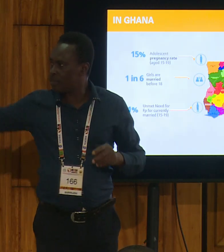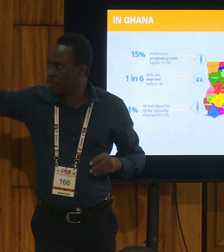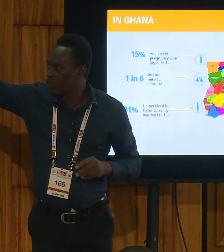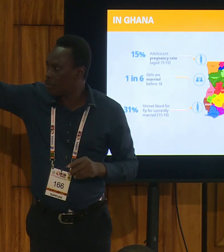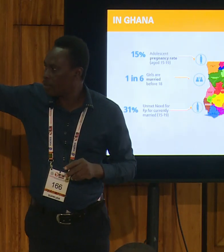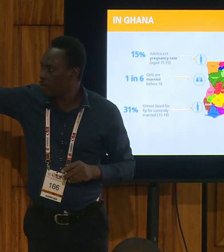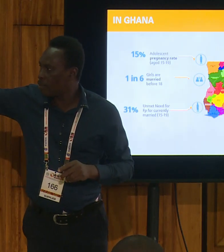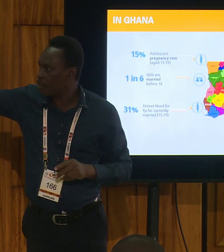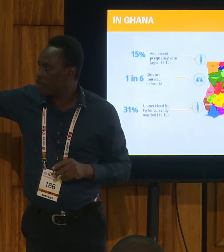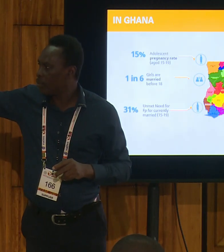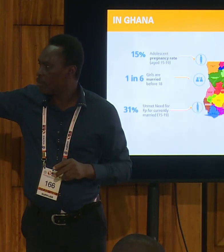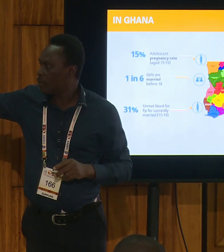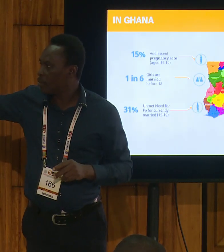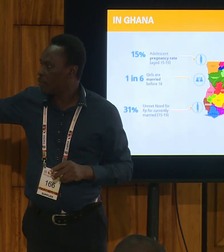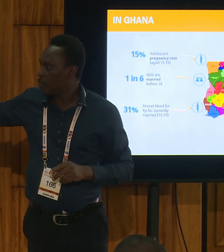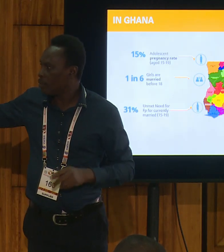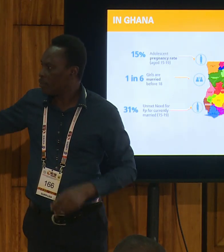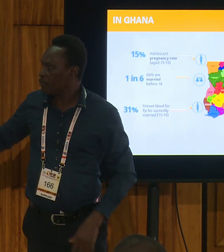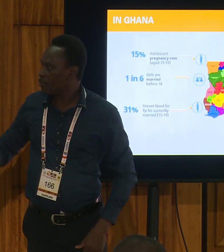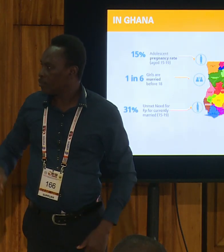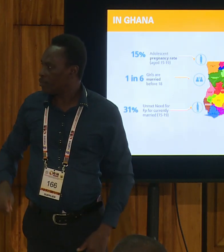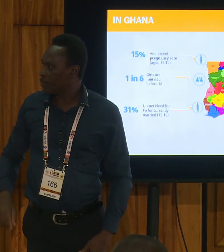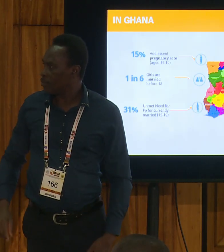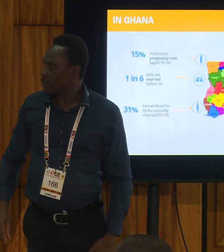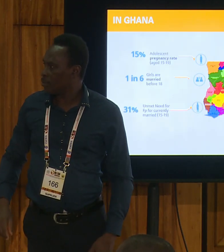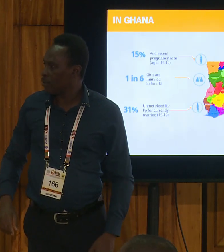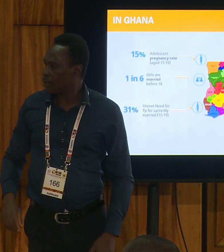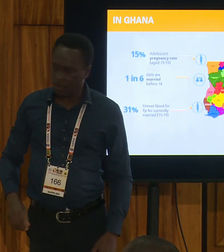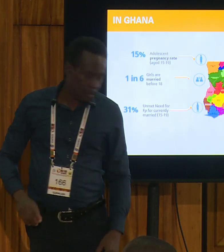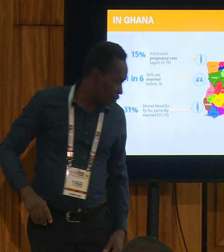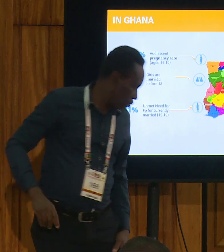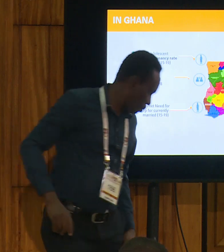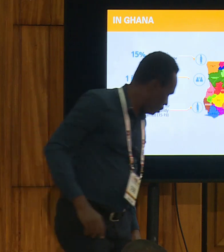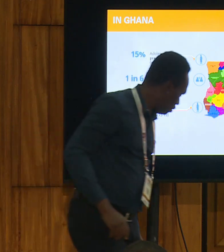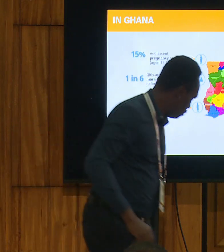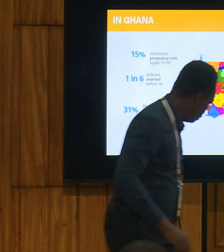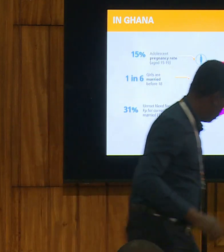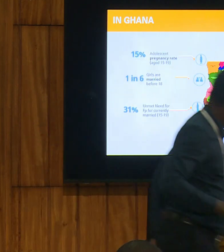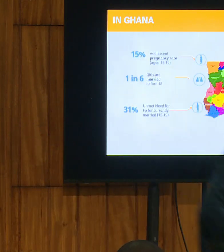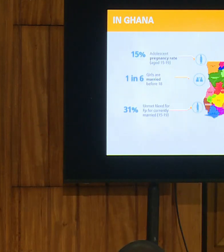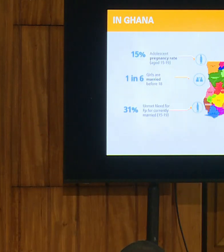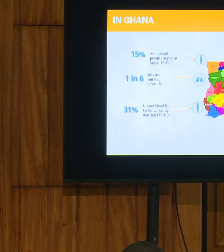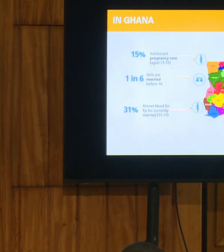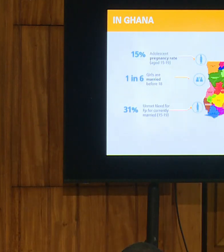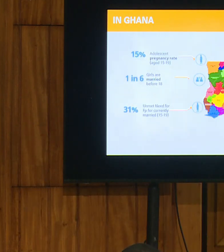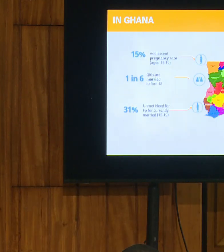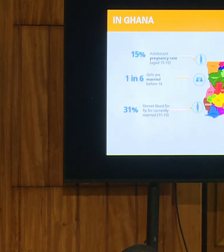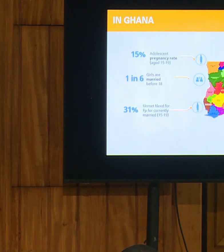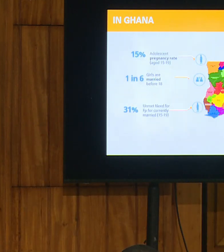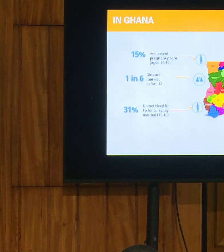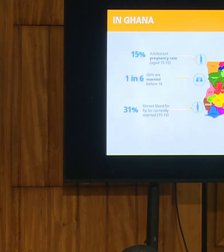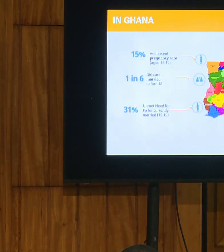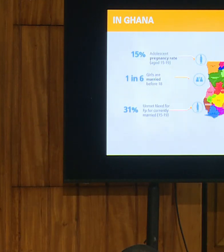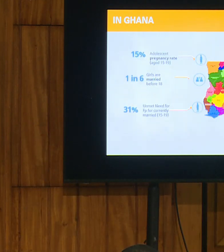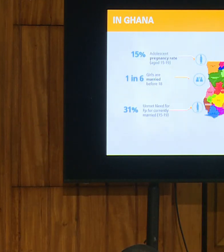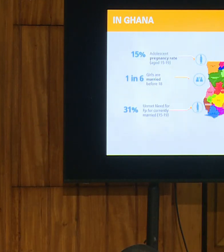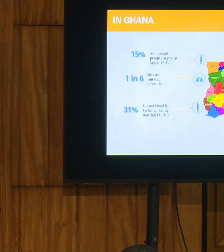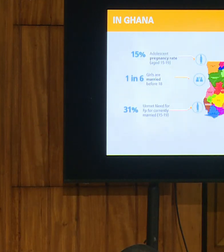And that also leads us, the number of pregnancies also leads us to some maternal mortalities, as we can see